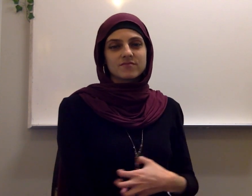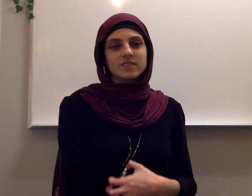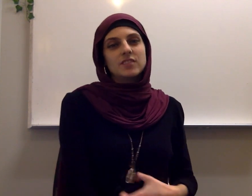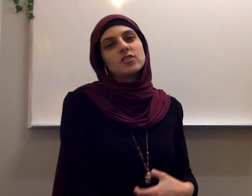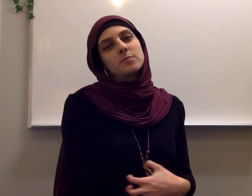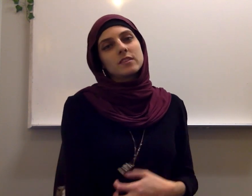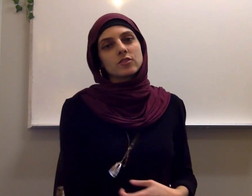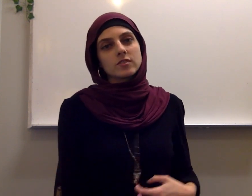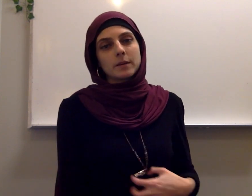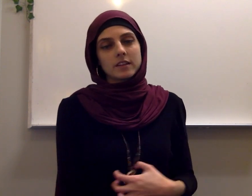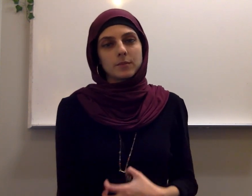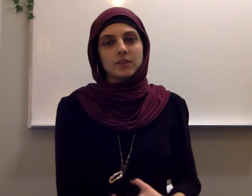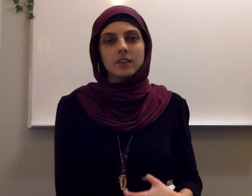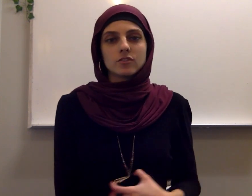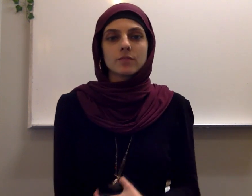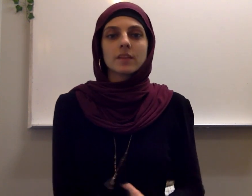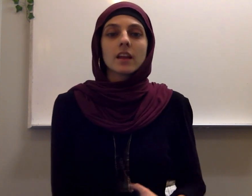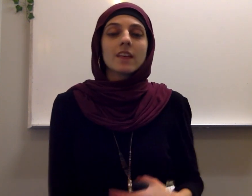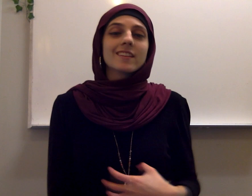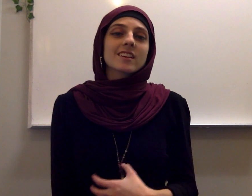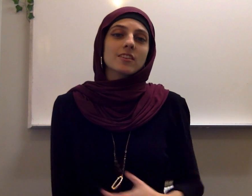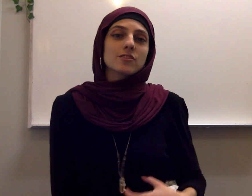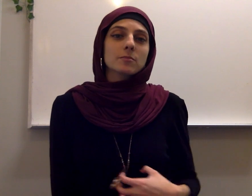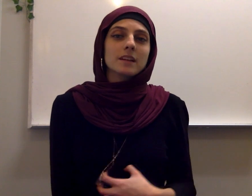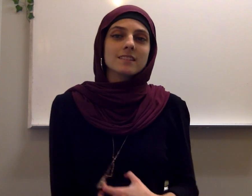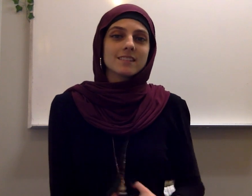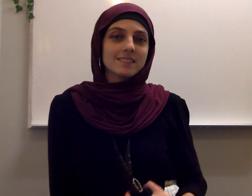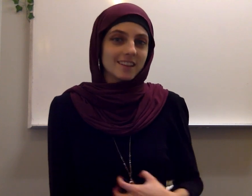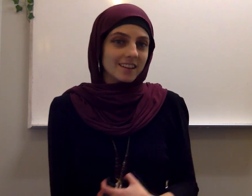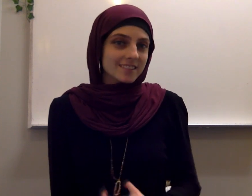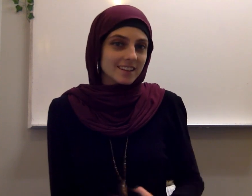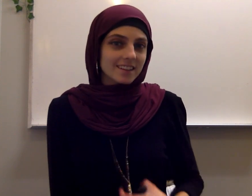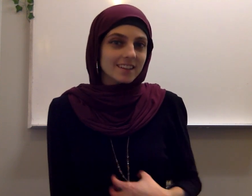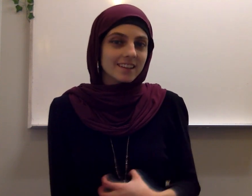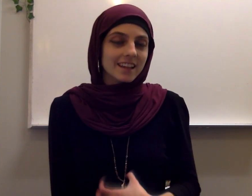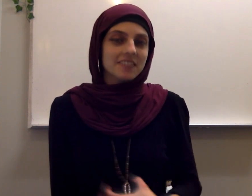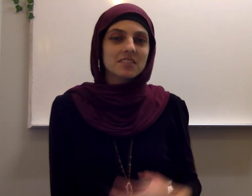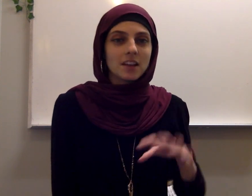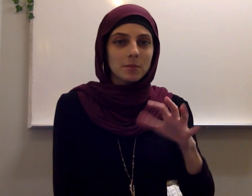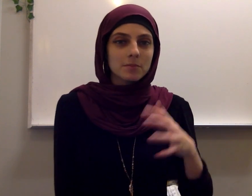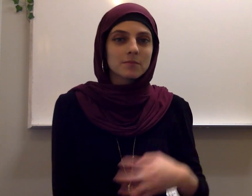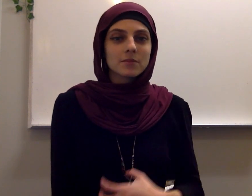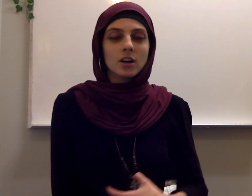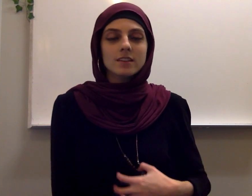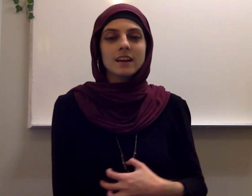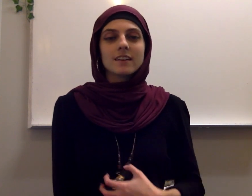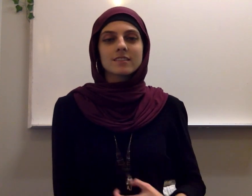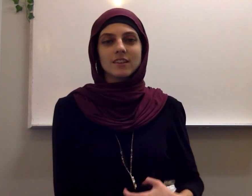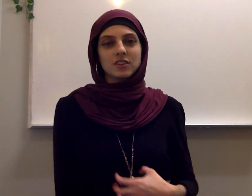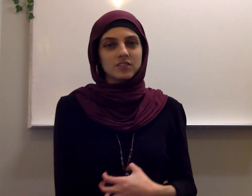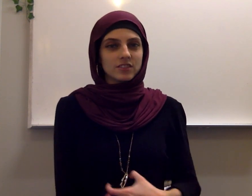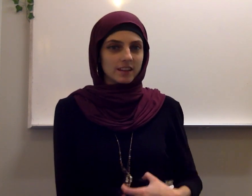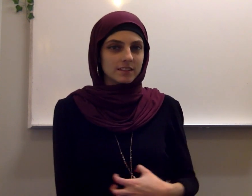This just means your stomach is upset too. This can also mean disgusted in some contexts. If you're disgusted with